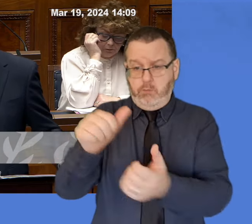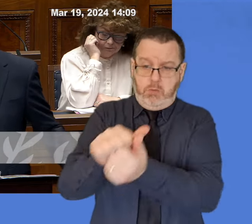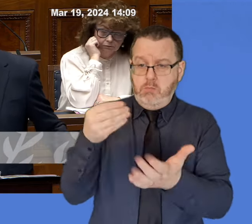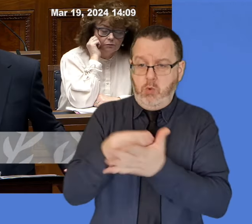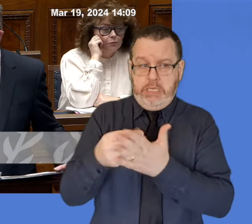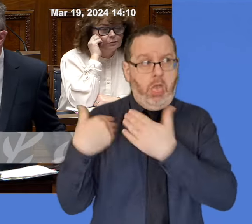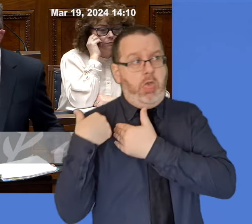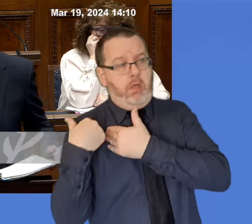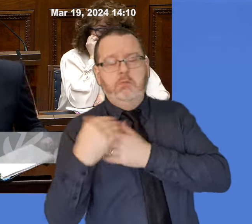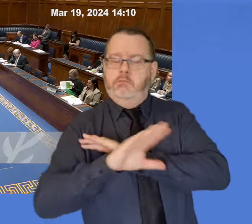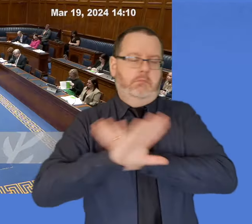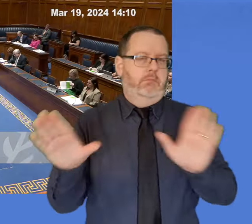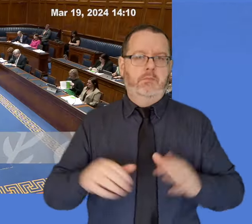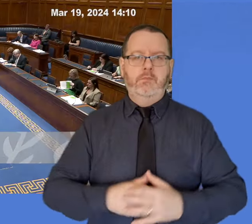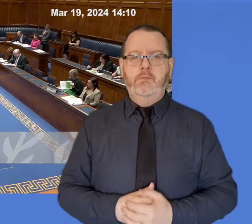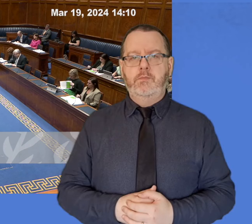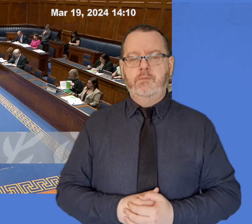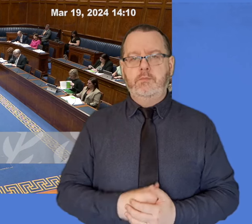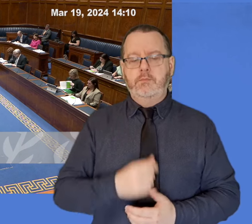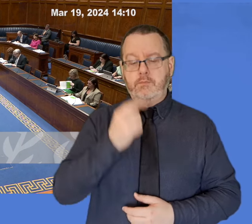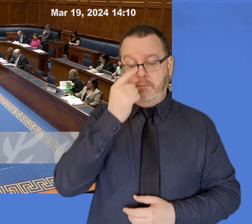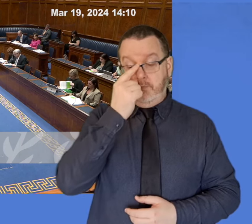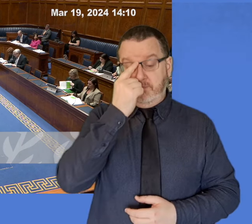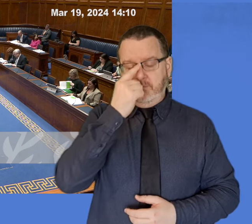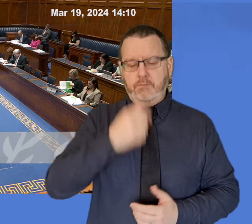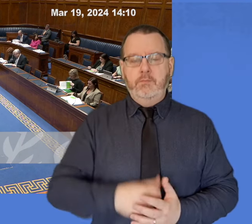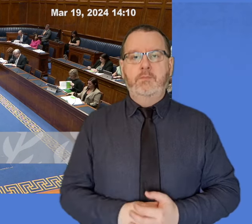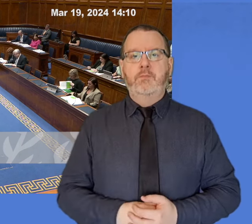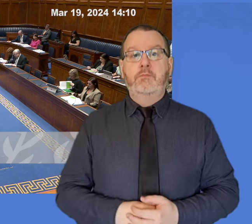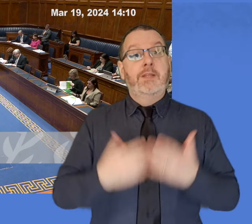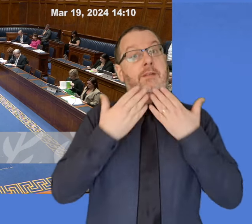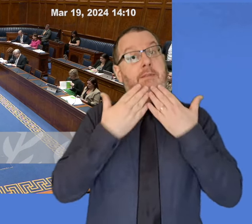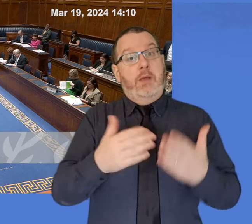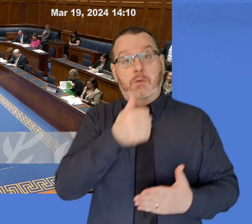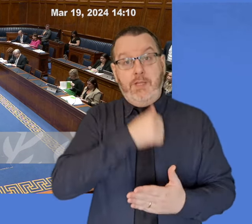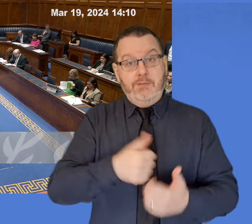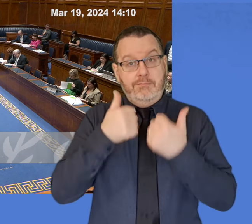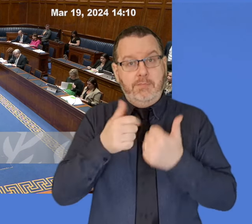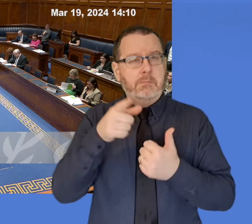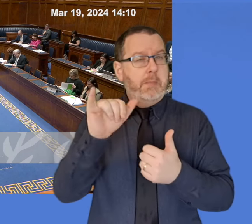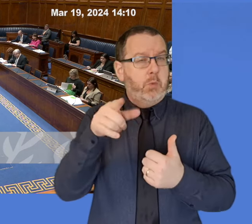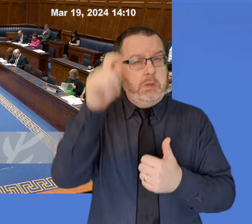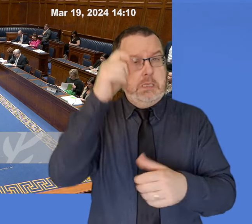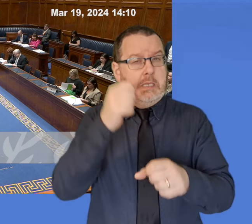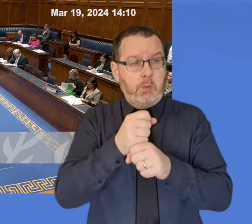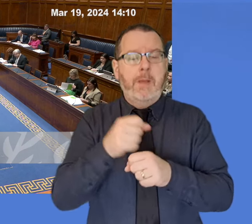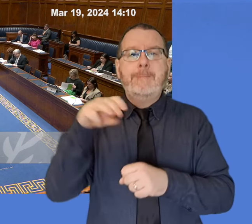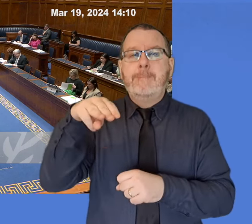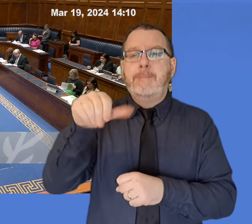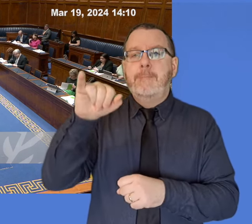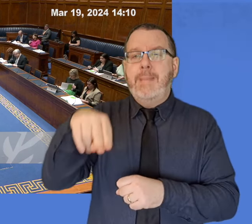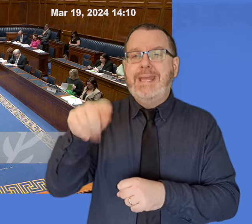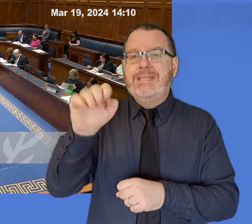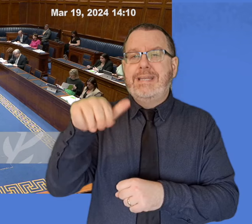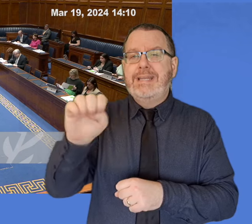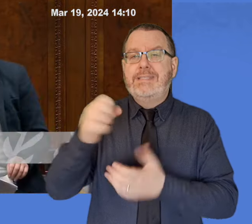in order to access that. Roderick DeMargay. Thank you, Ken Collier, and I thank the Minister for his answer so far. Will the Minister consider increasing